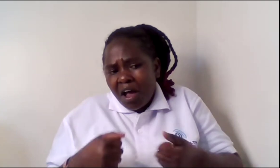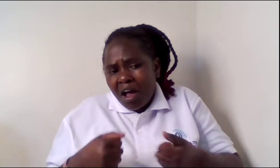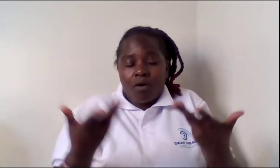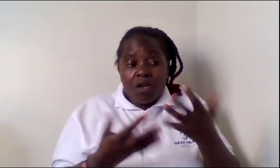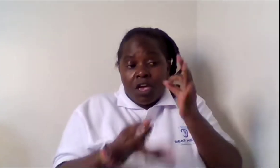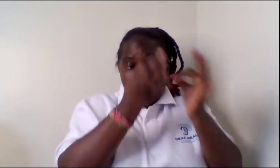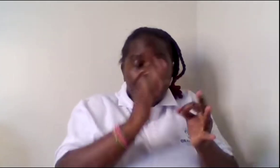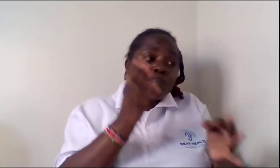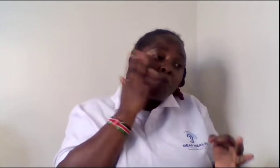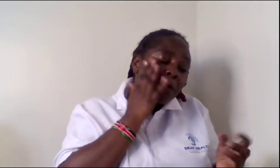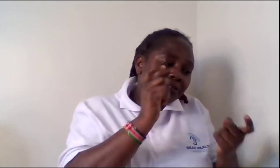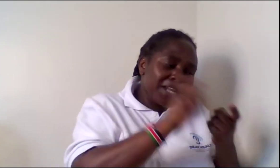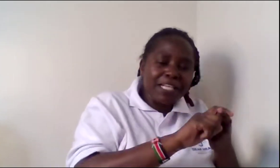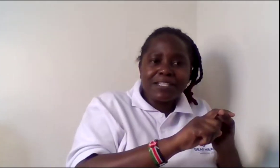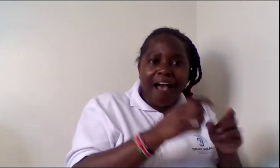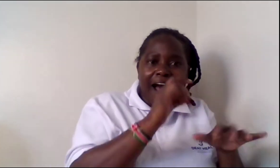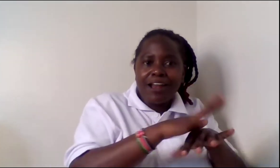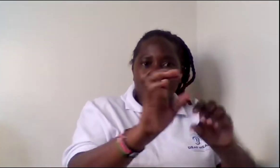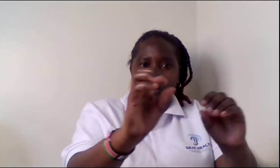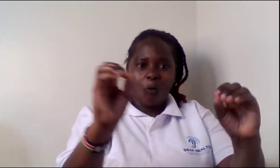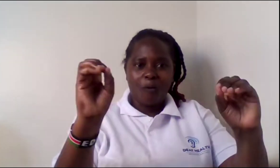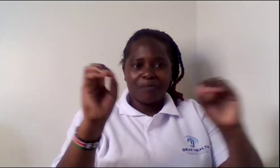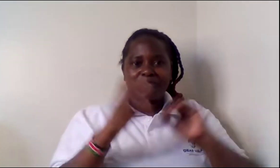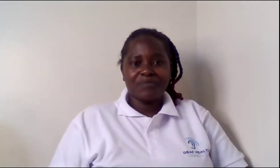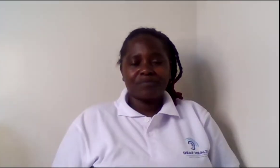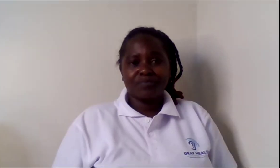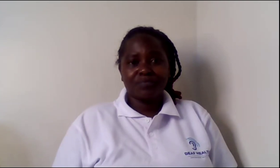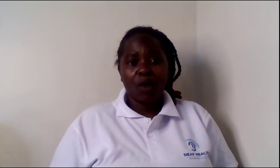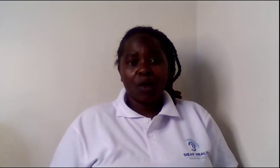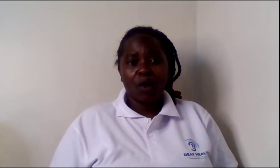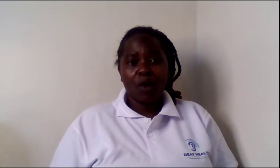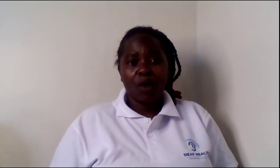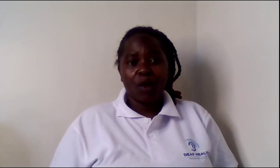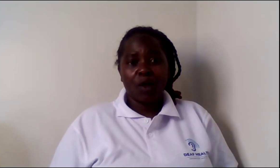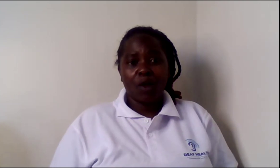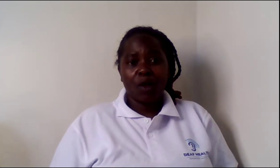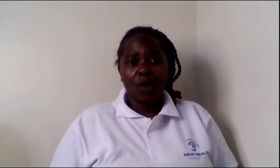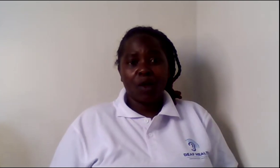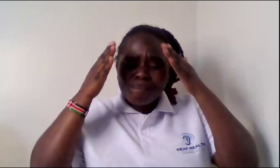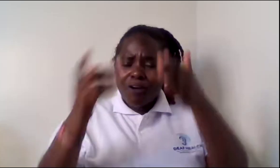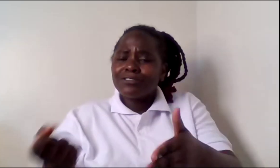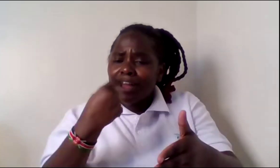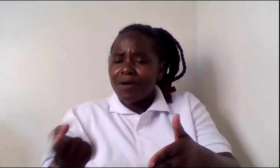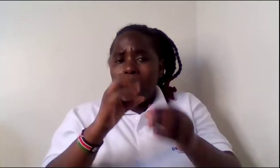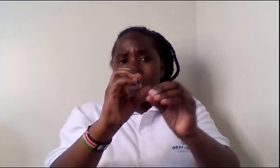cases of poor compliance with the medication, because of course when you don't take the medication, the viral load goes